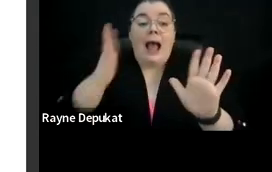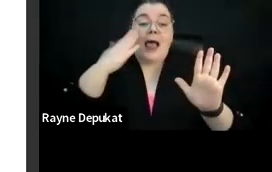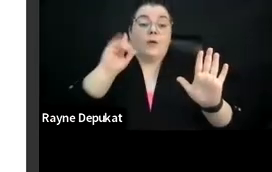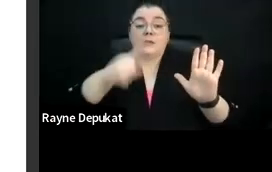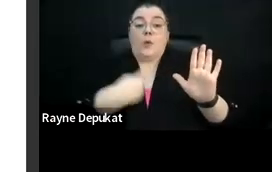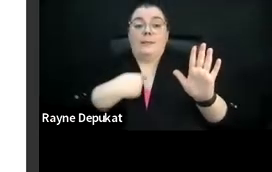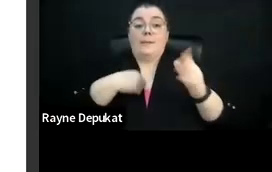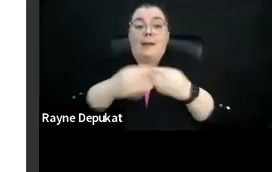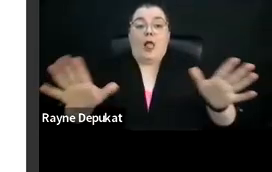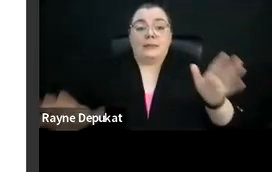This is Lindsay.